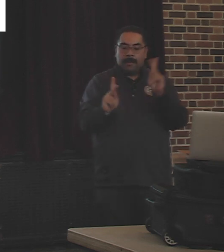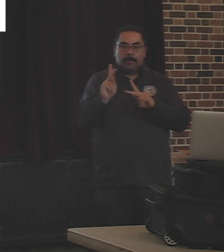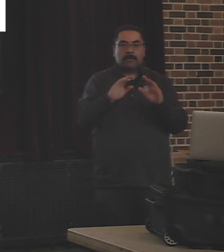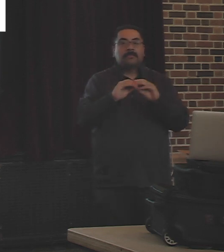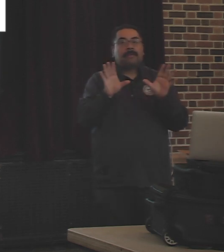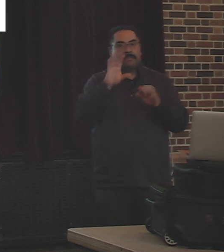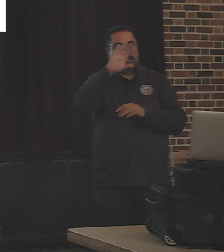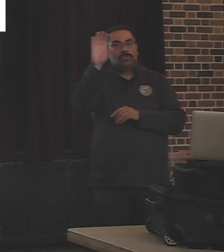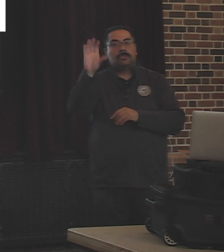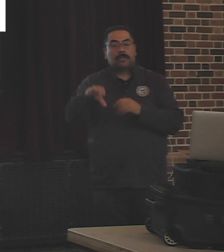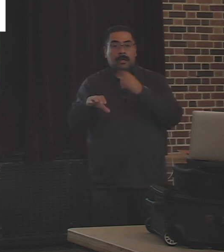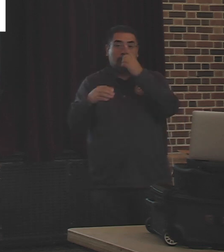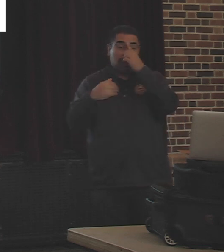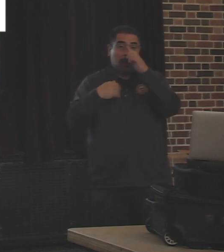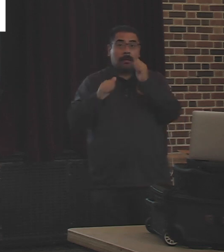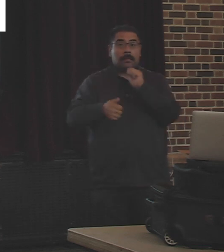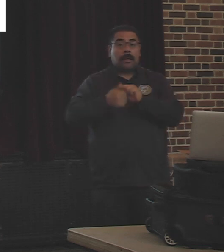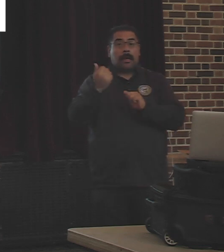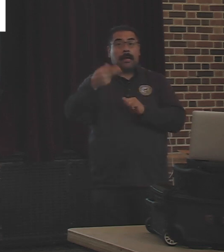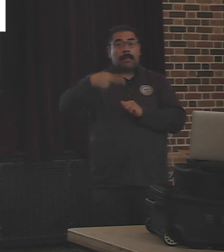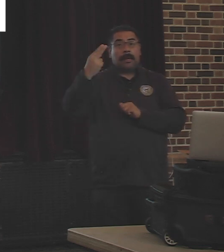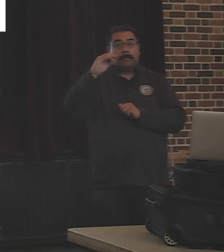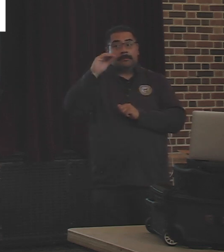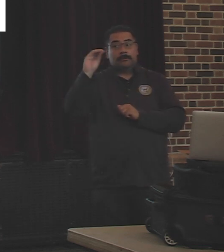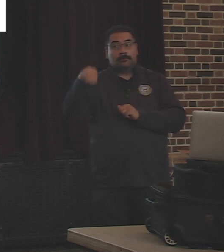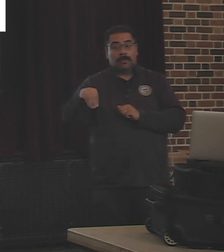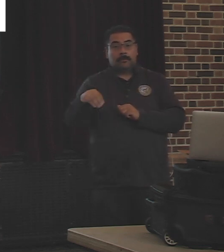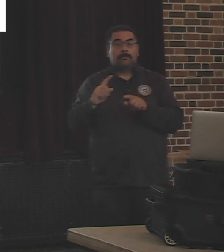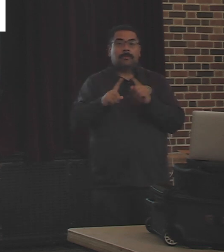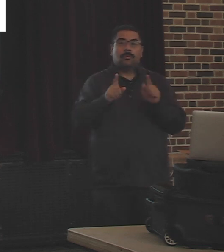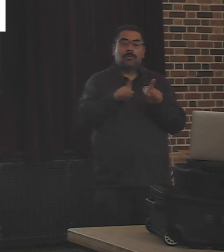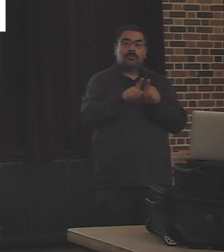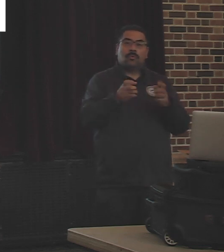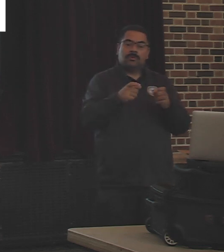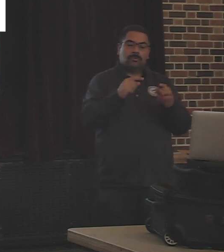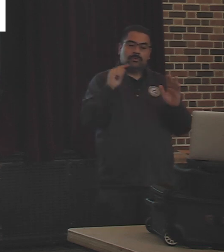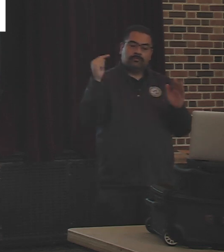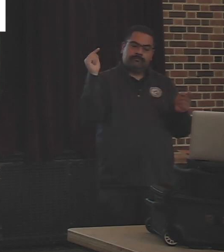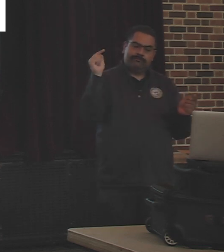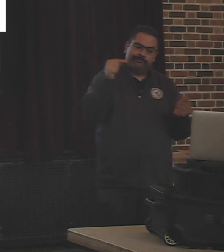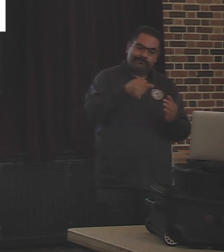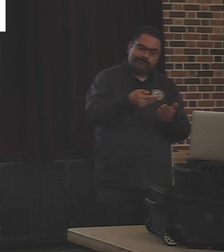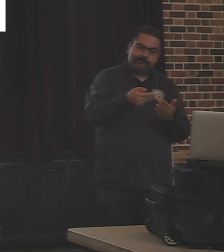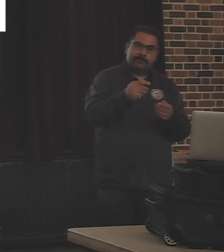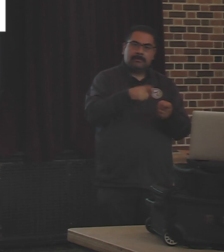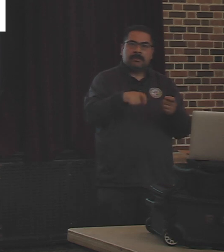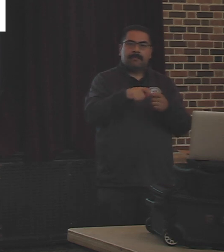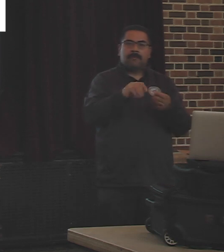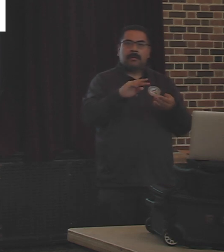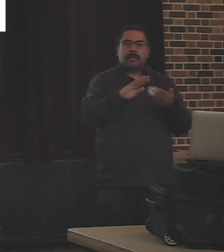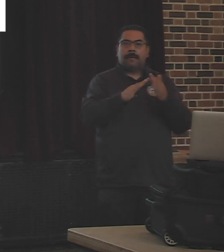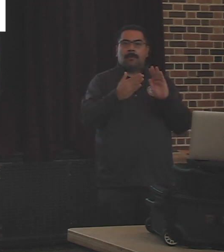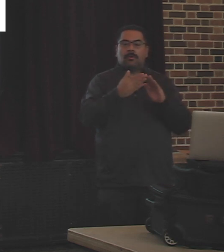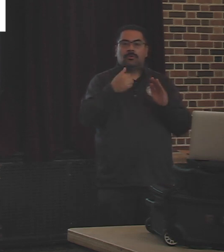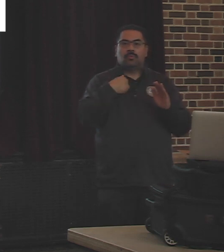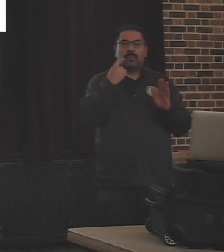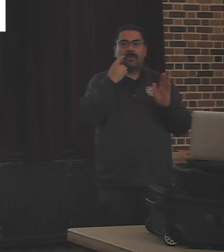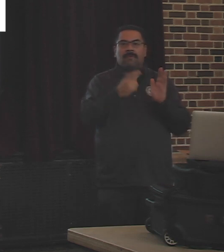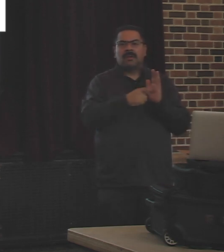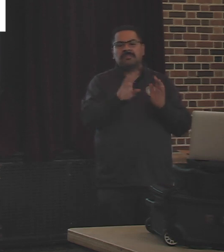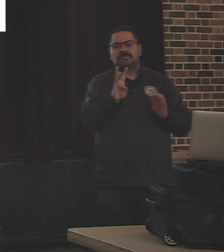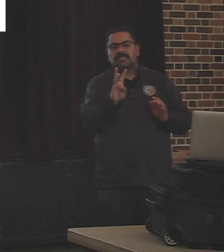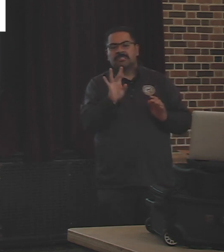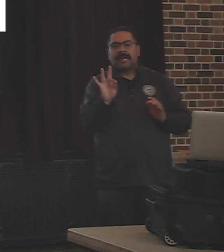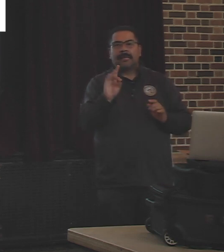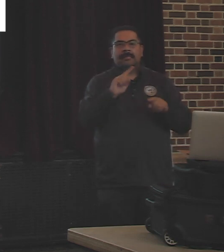Obviously, Chicago had by far the highest rates, but we wanted to drill down to specific communities, and we found like 6 or